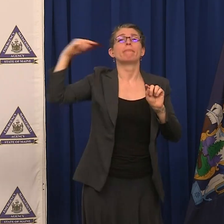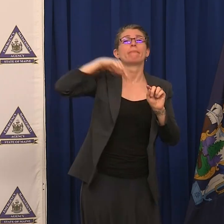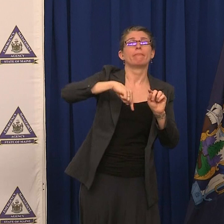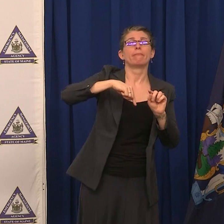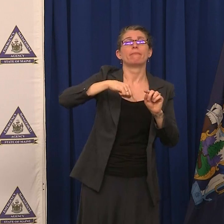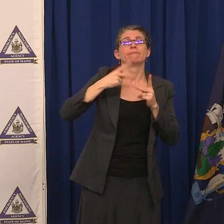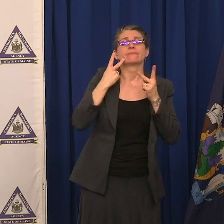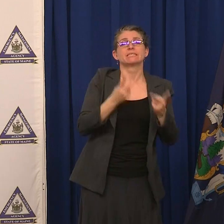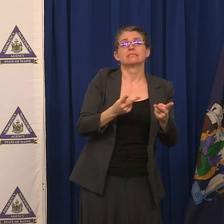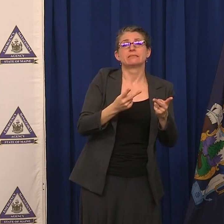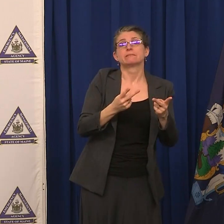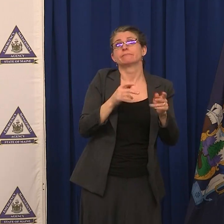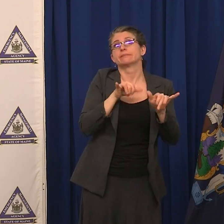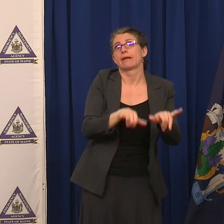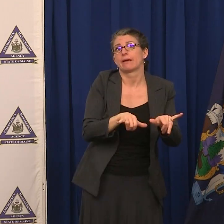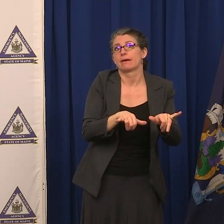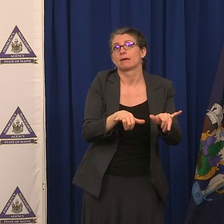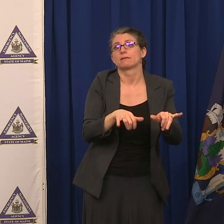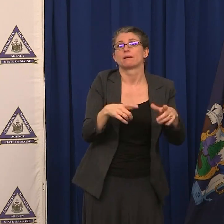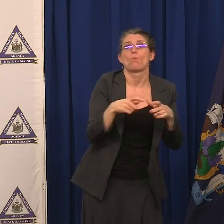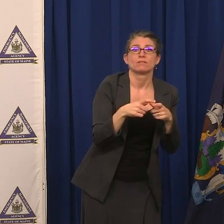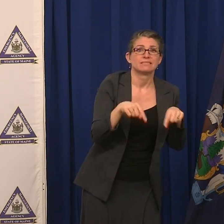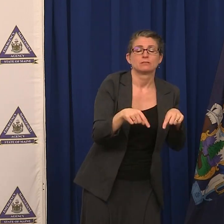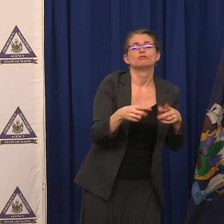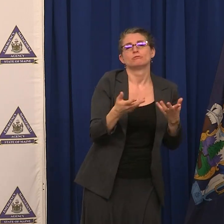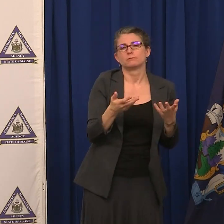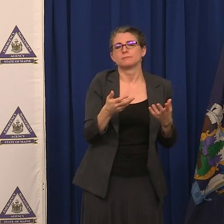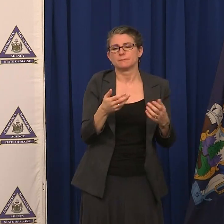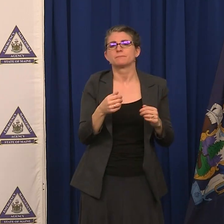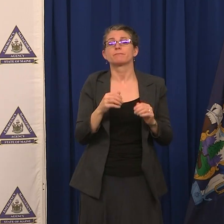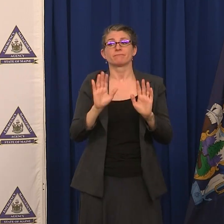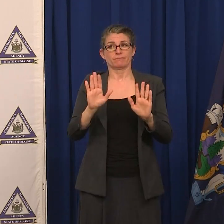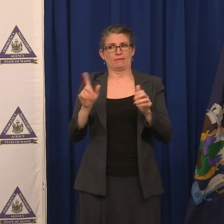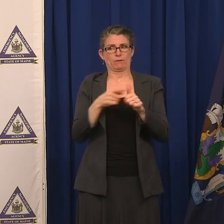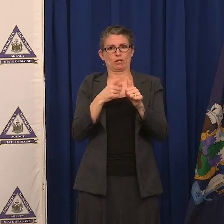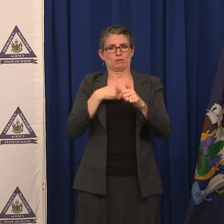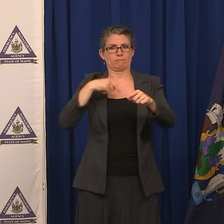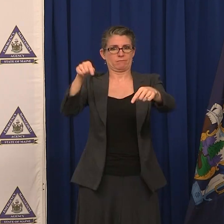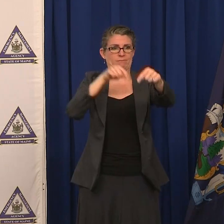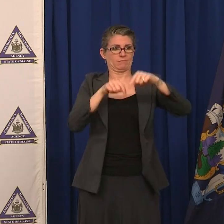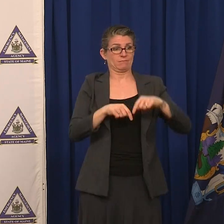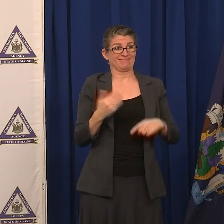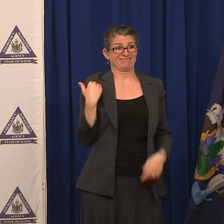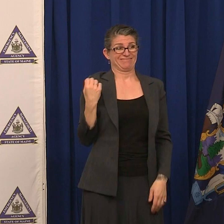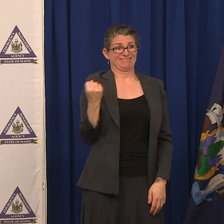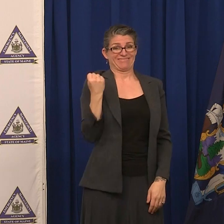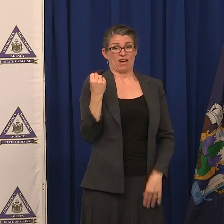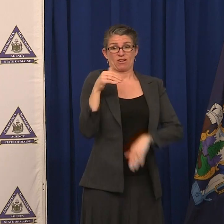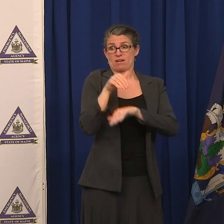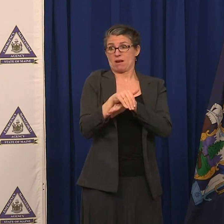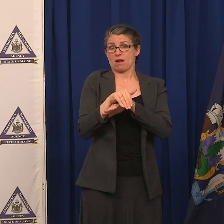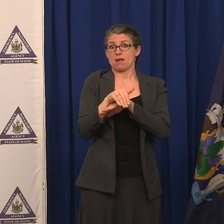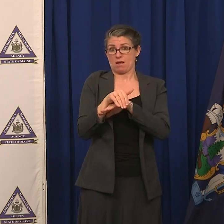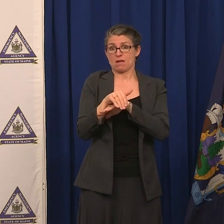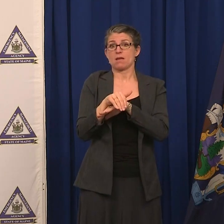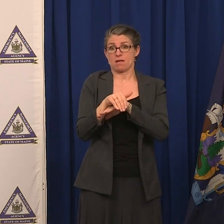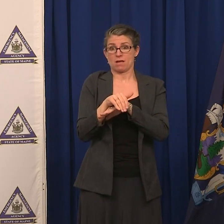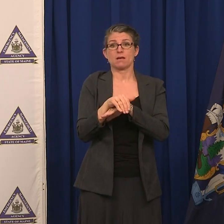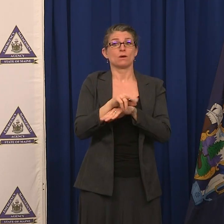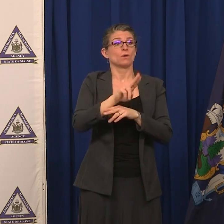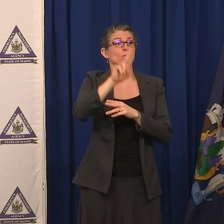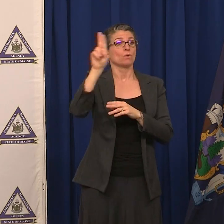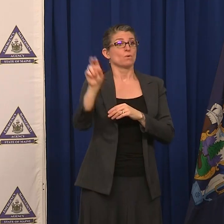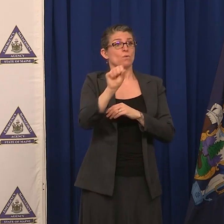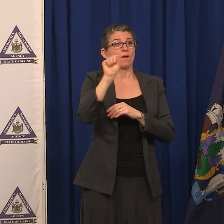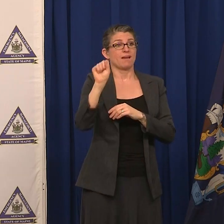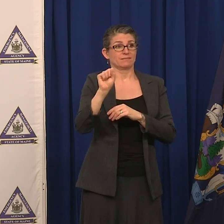just start by noting an update that occurred Saturday night, which is the US CDC issued a travel advisory